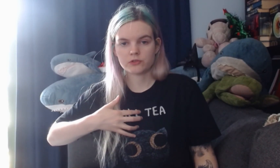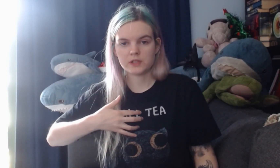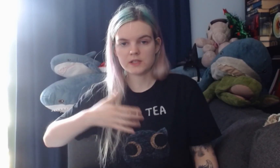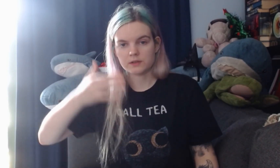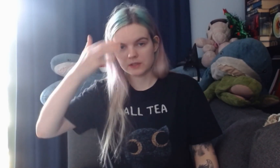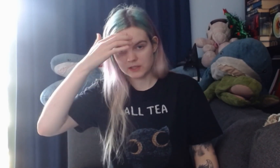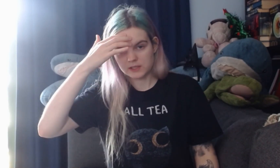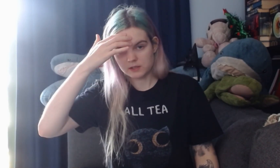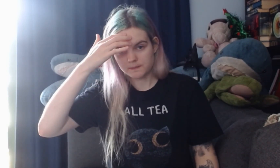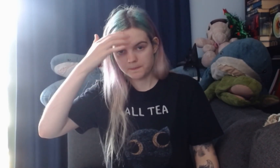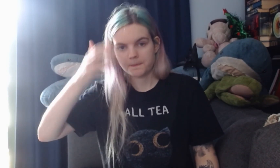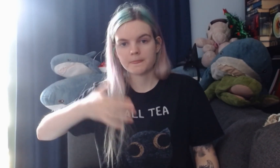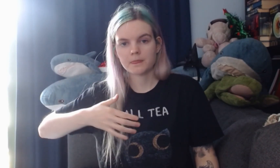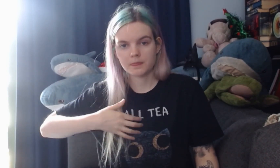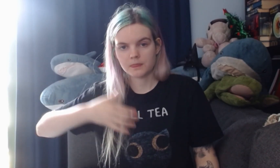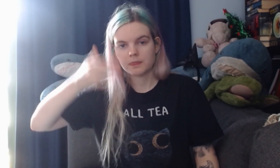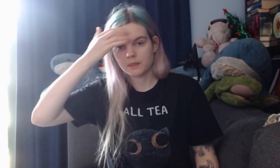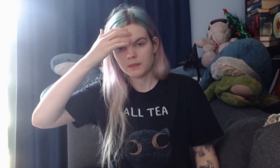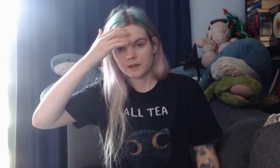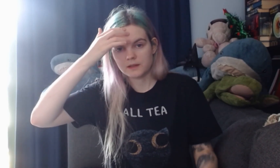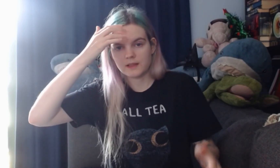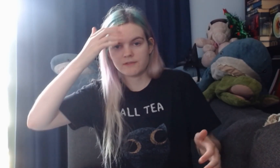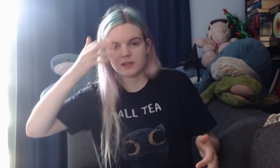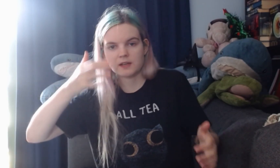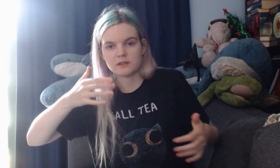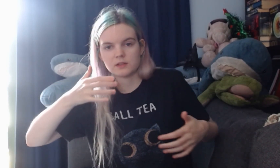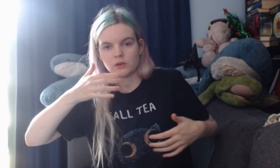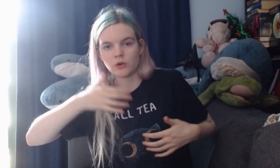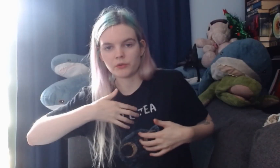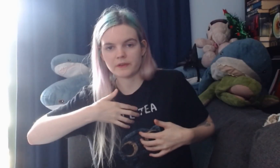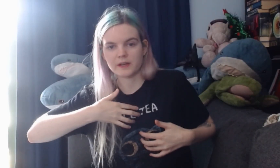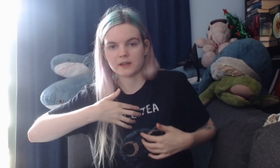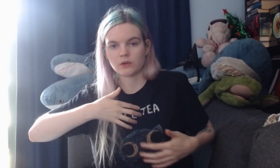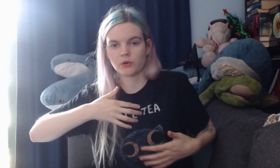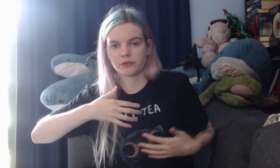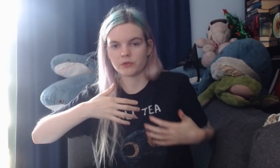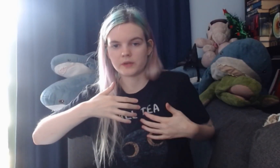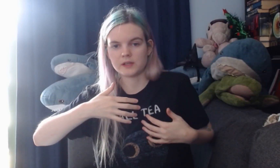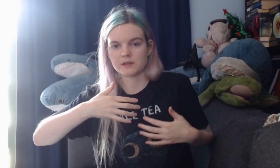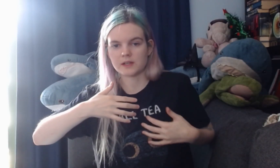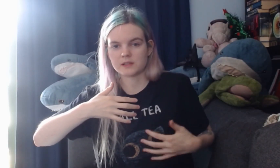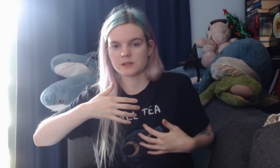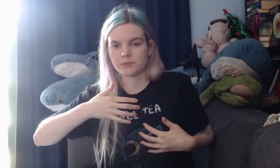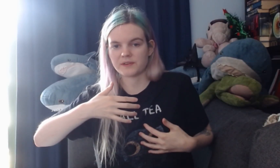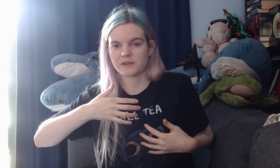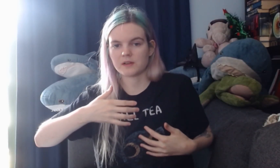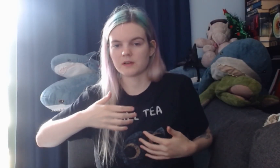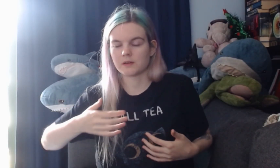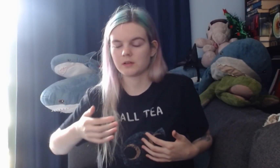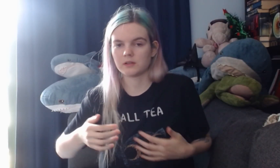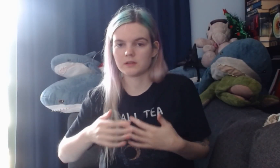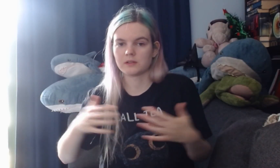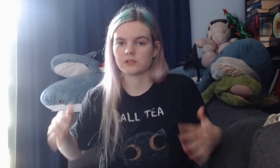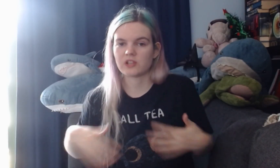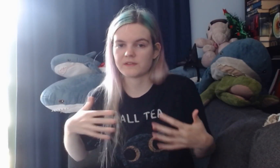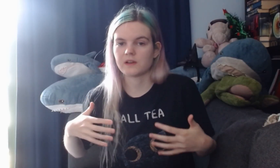here and then here. And the left hand goes like also here at the the chest area.